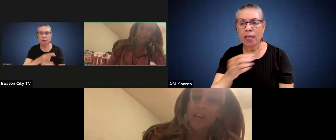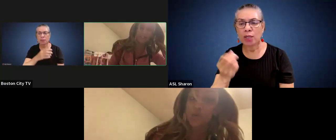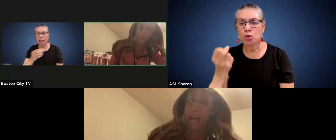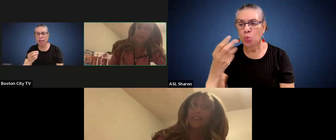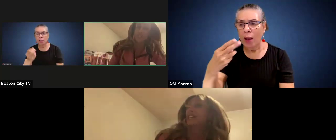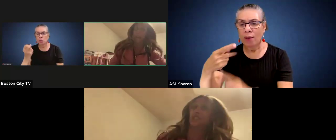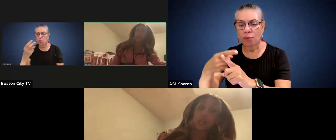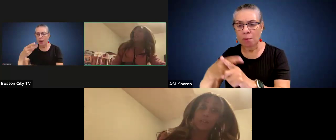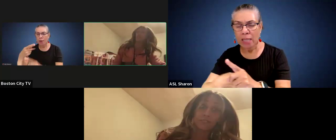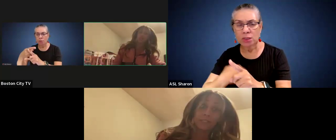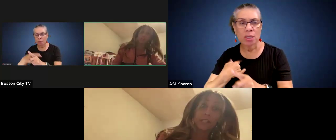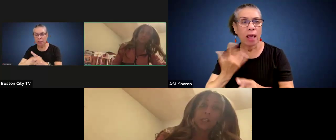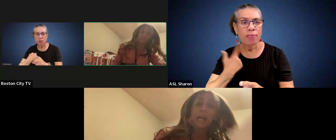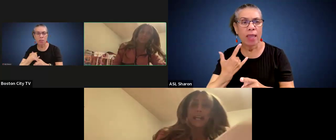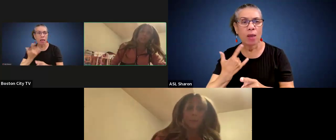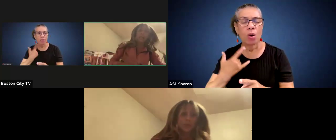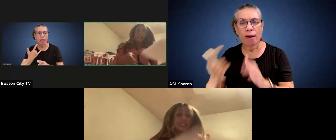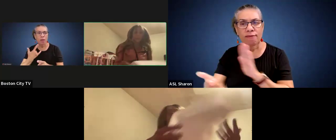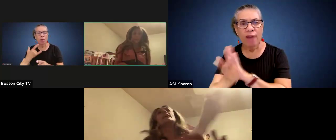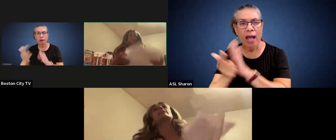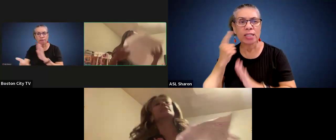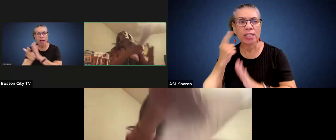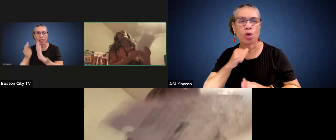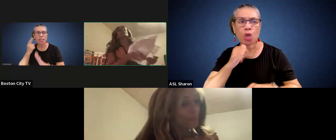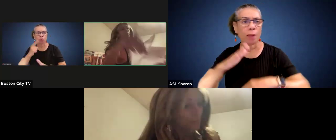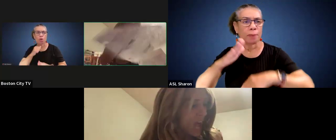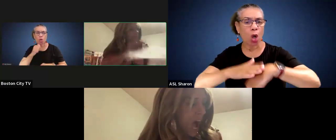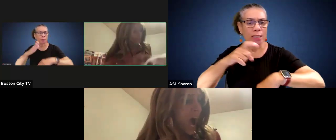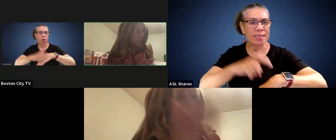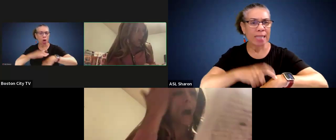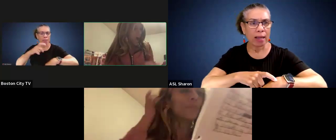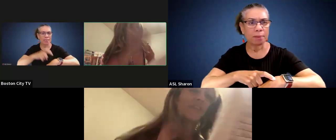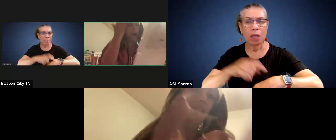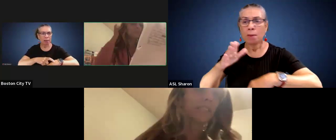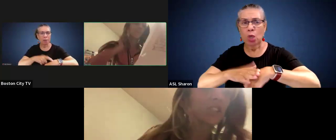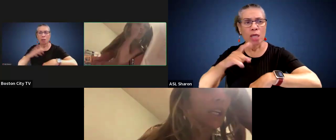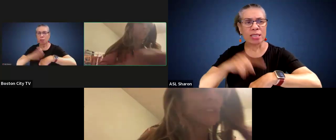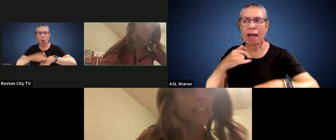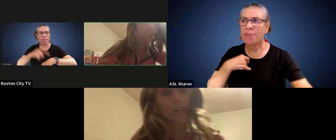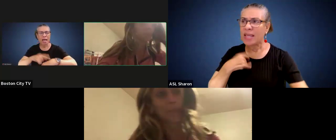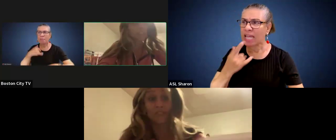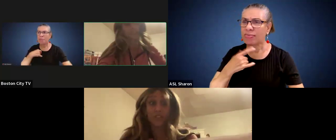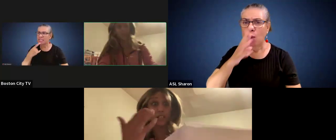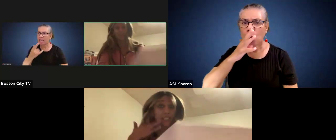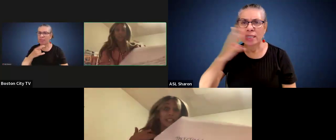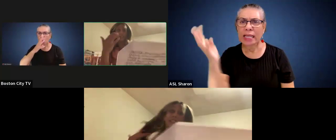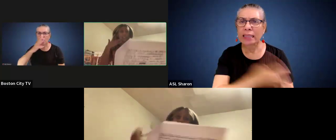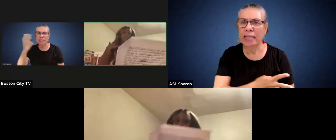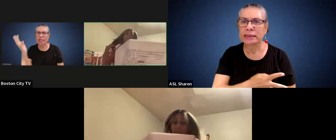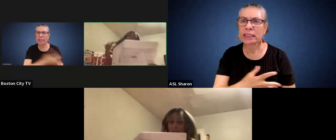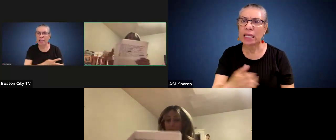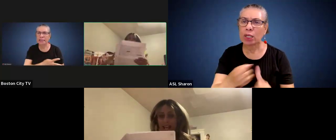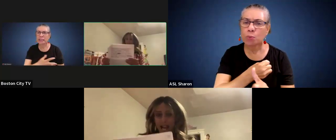for punctuality concerns as abuse and neglect. The fact that these circumstances have been further extended